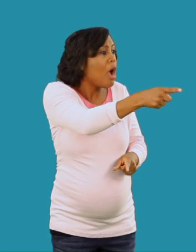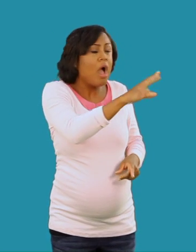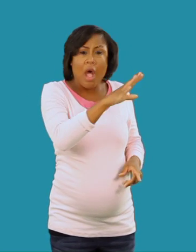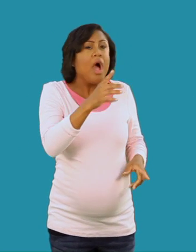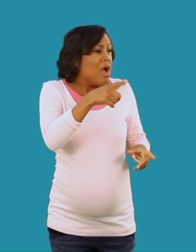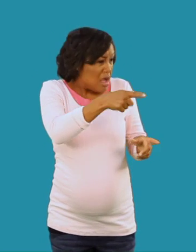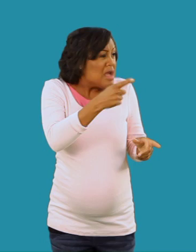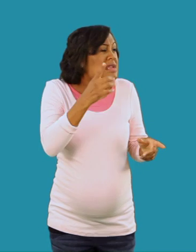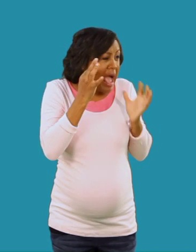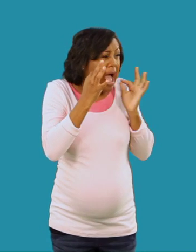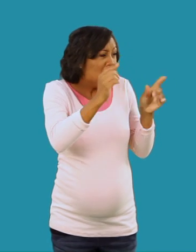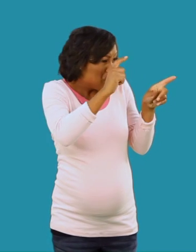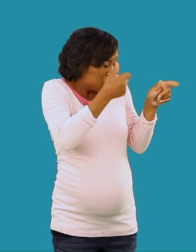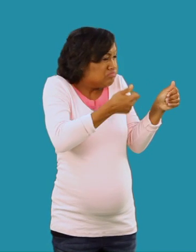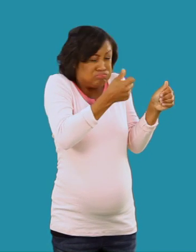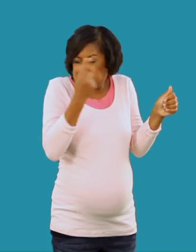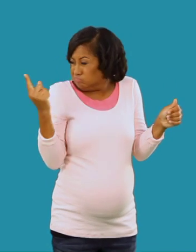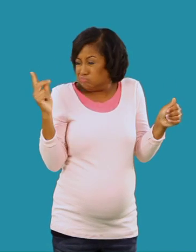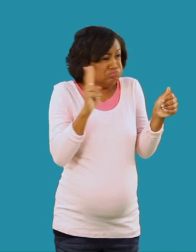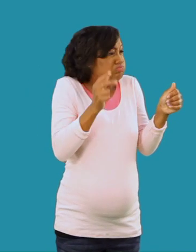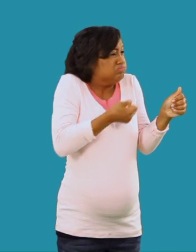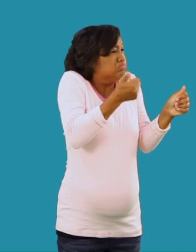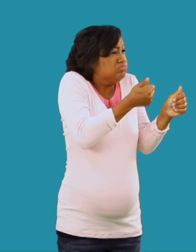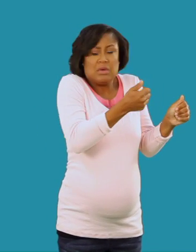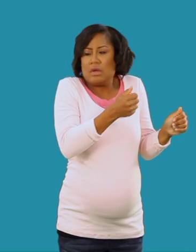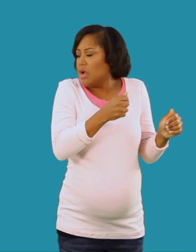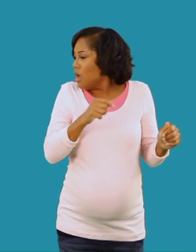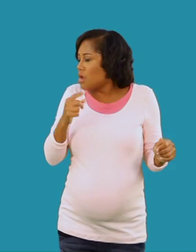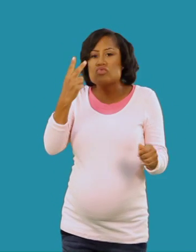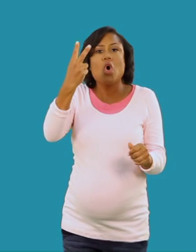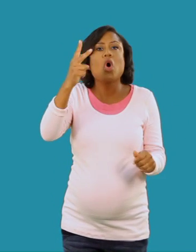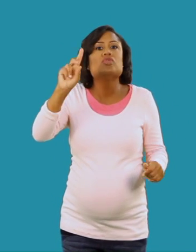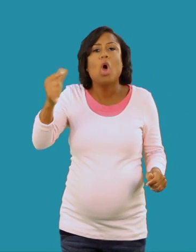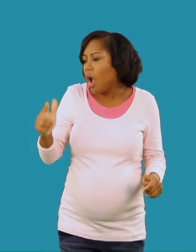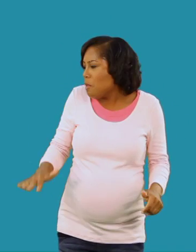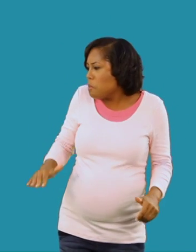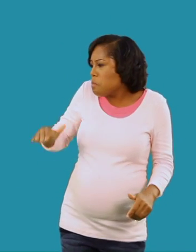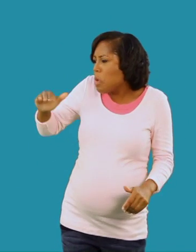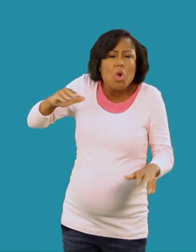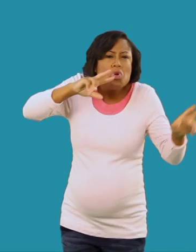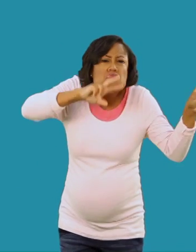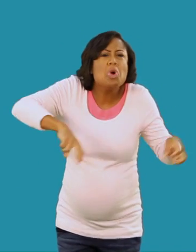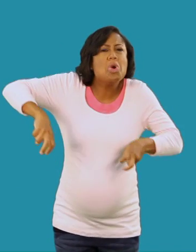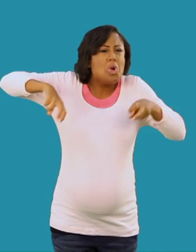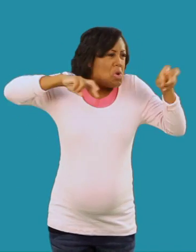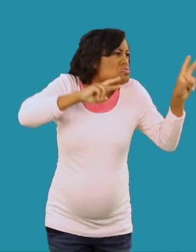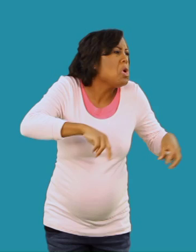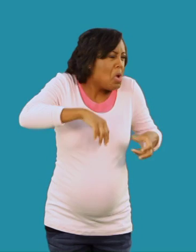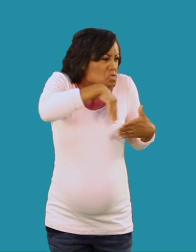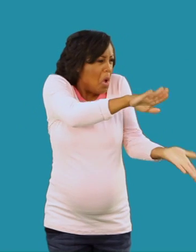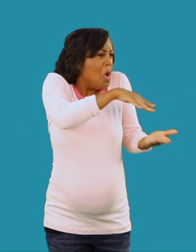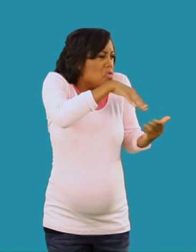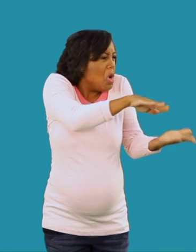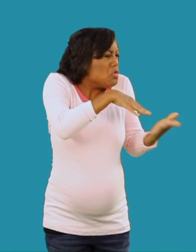from something. Two large dogs both past them. Shelly says, Those are very